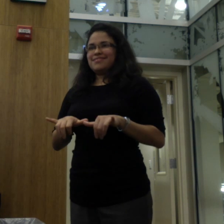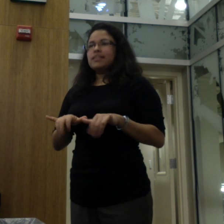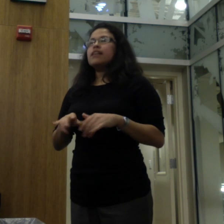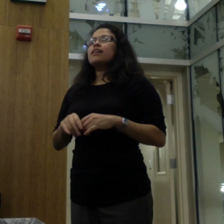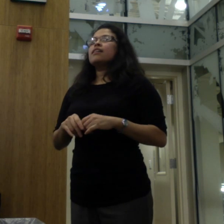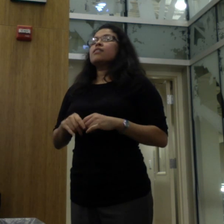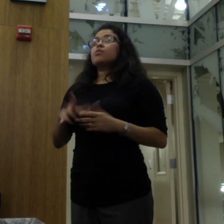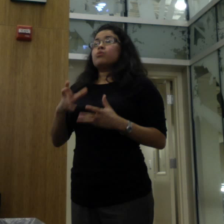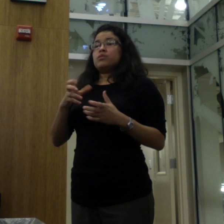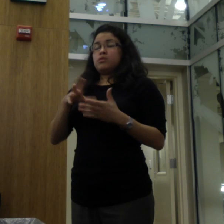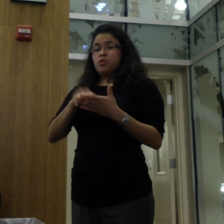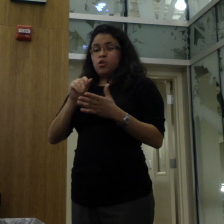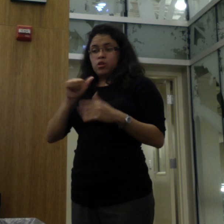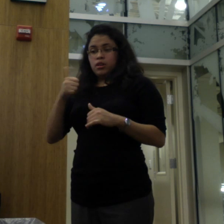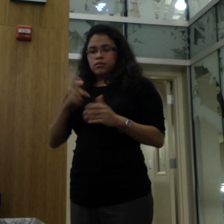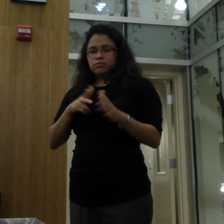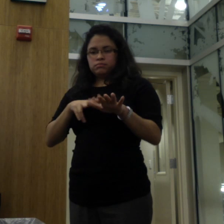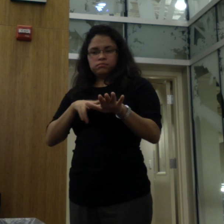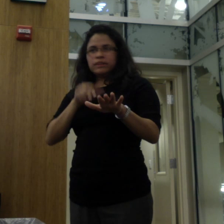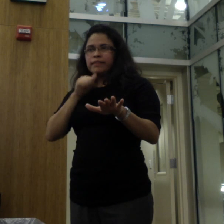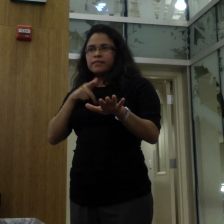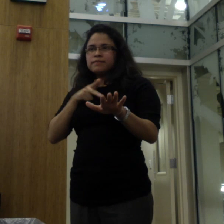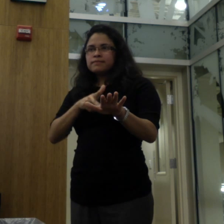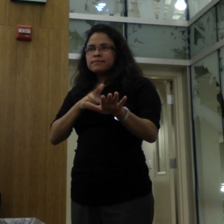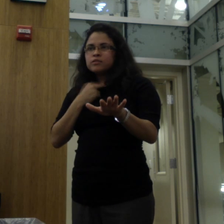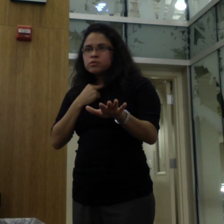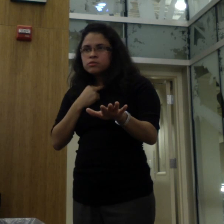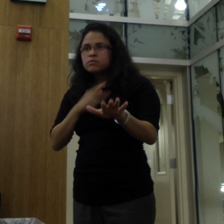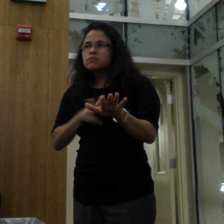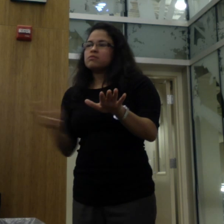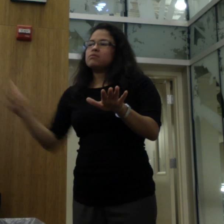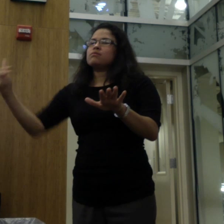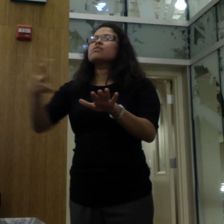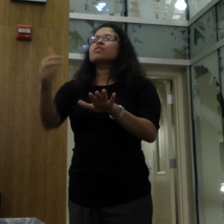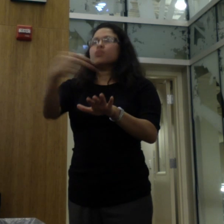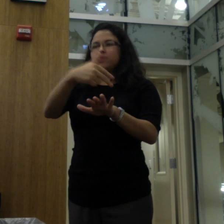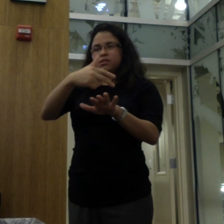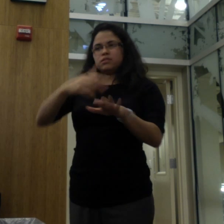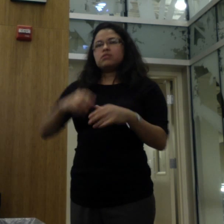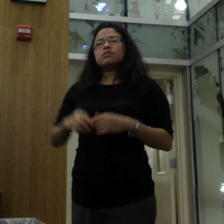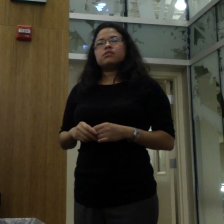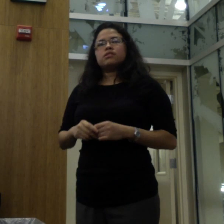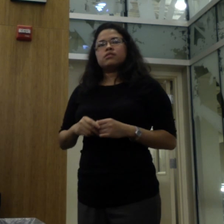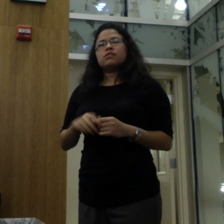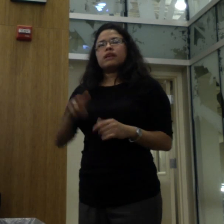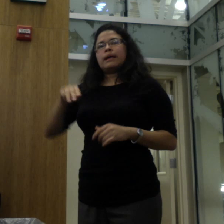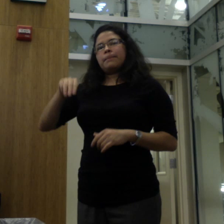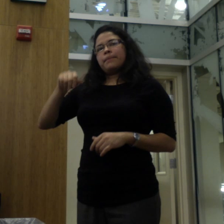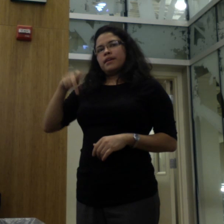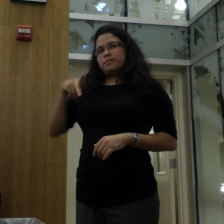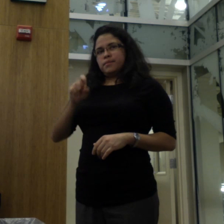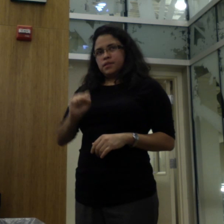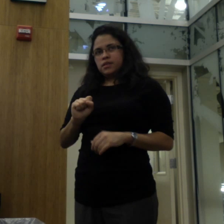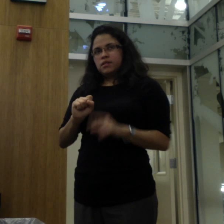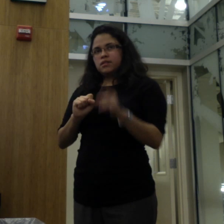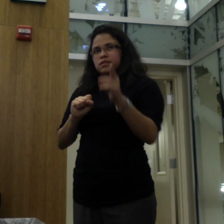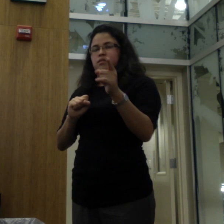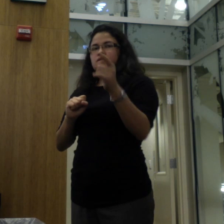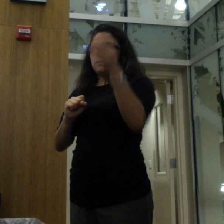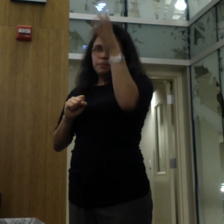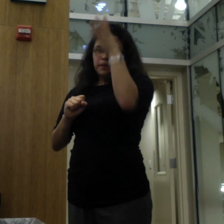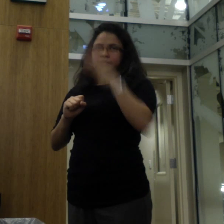learn the alternate routes. Really, like, get a Texas Gazetteer. Is that maps? Maps? Yeah. You get some